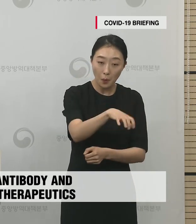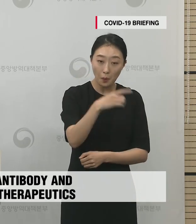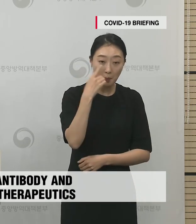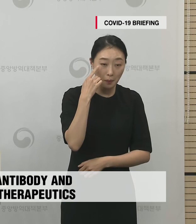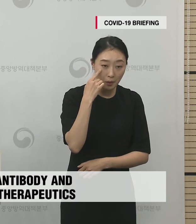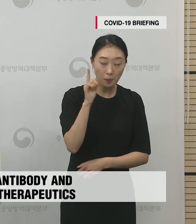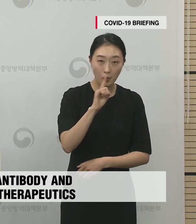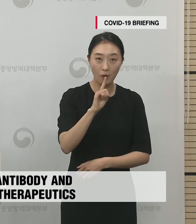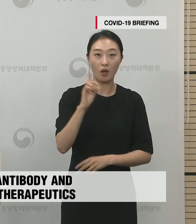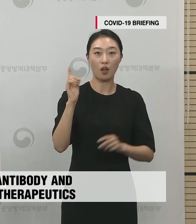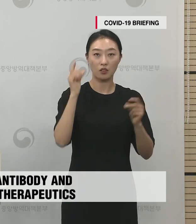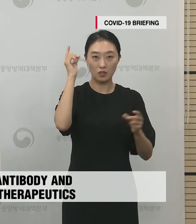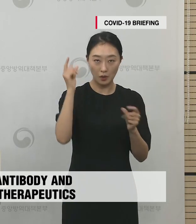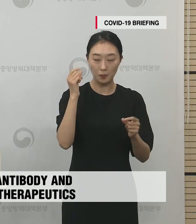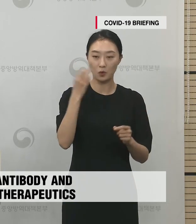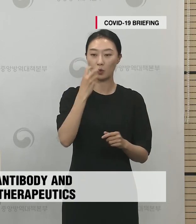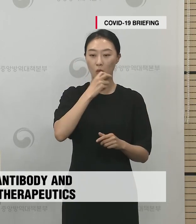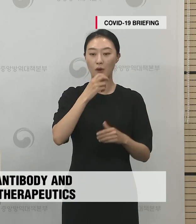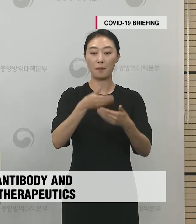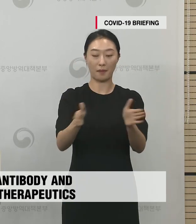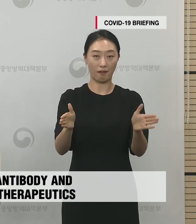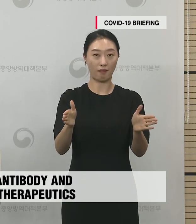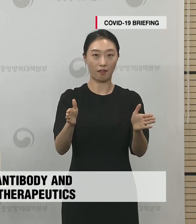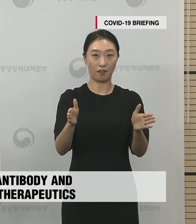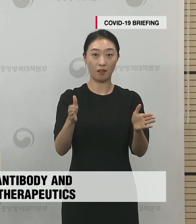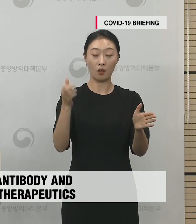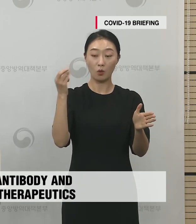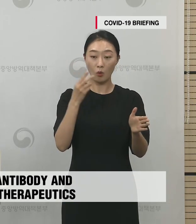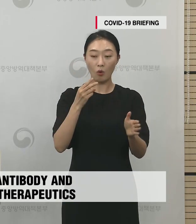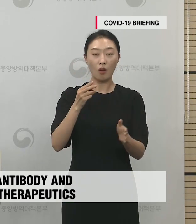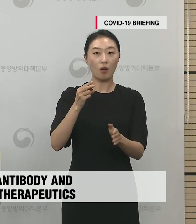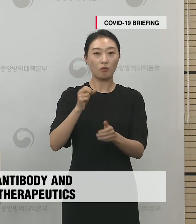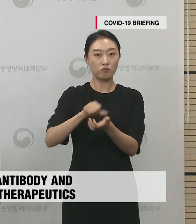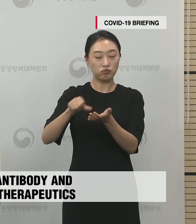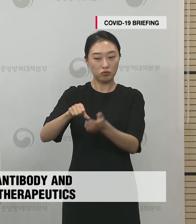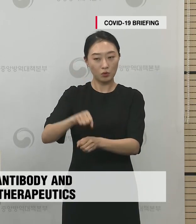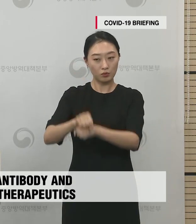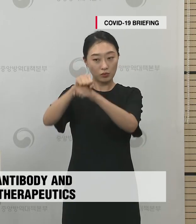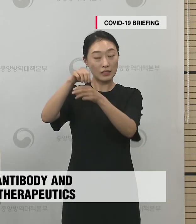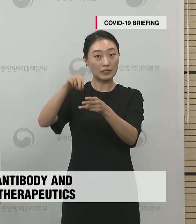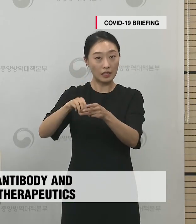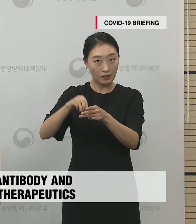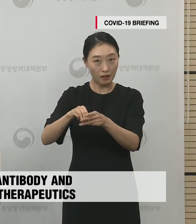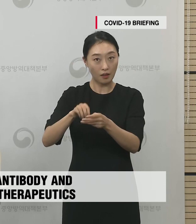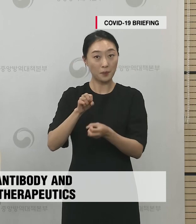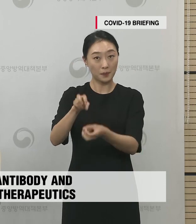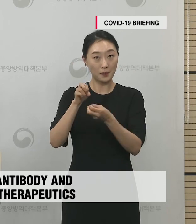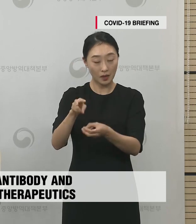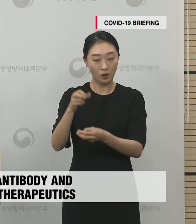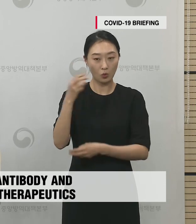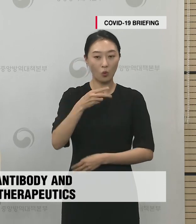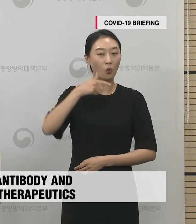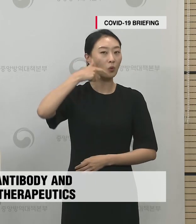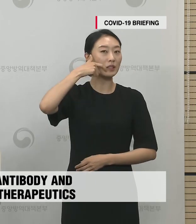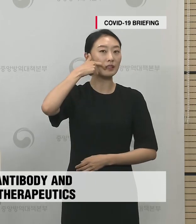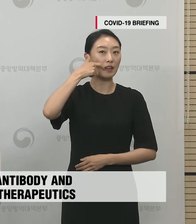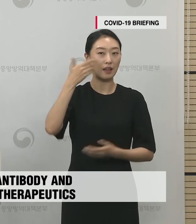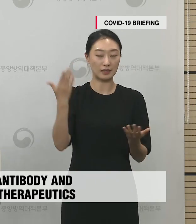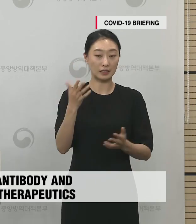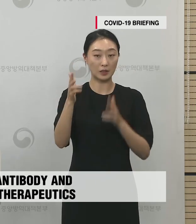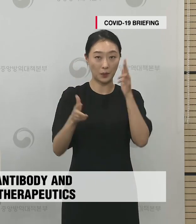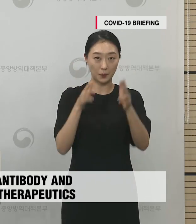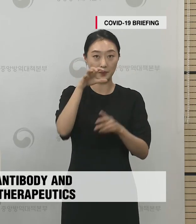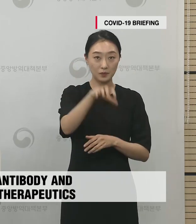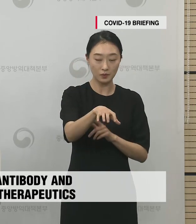becoming dangerous as of now. And starting from the clubs and other nightlife entertainment venues, it led